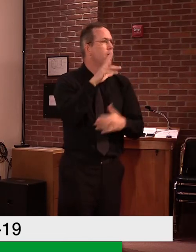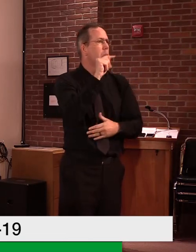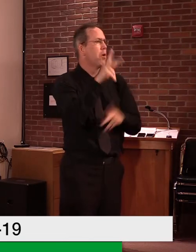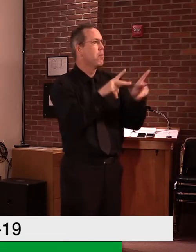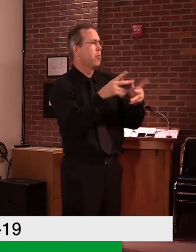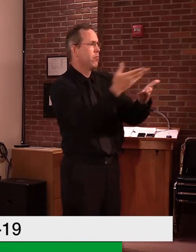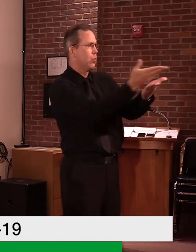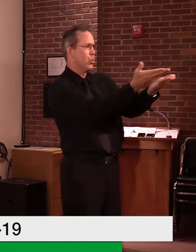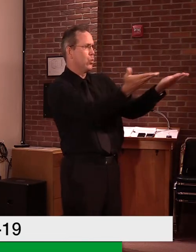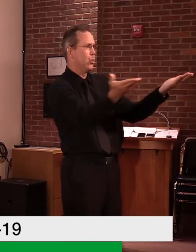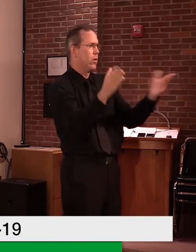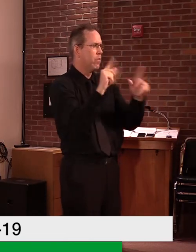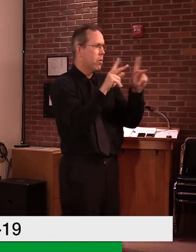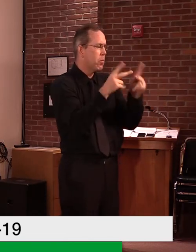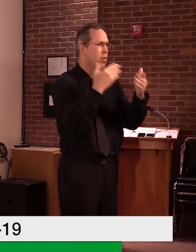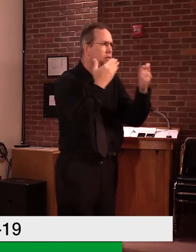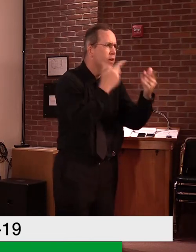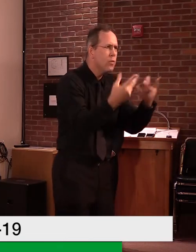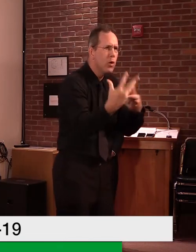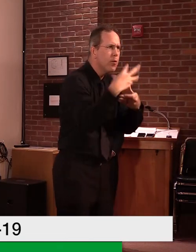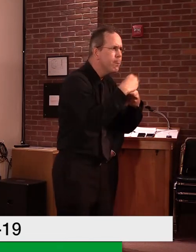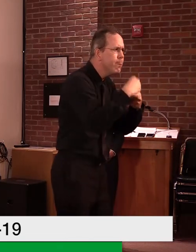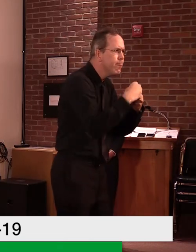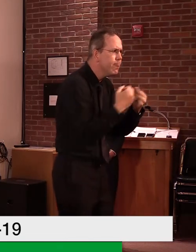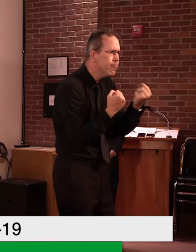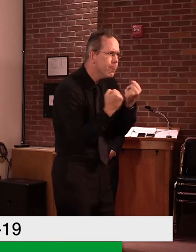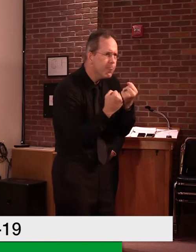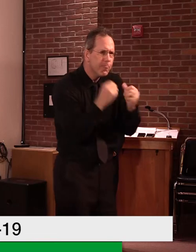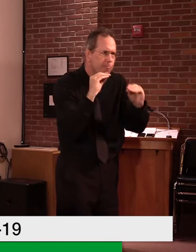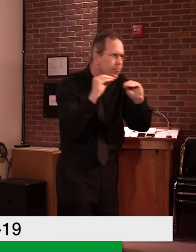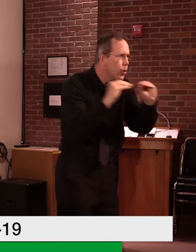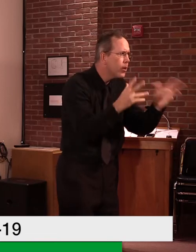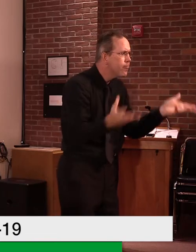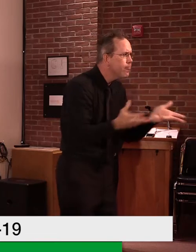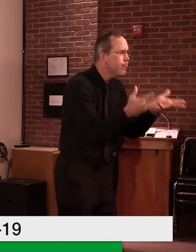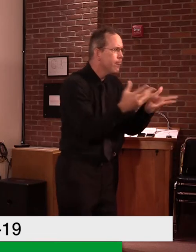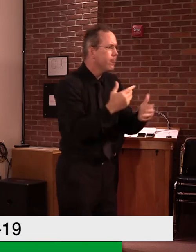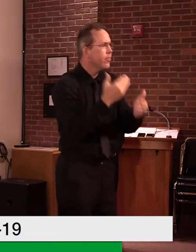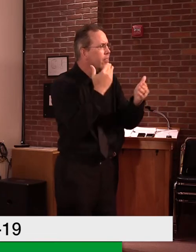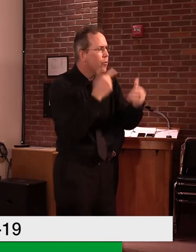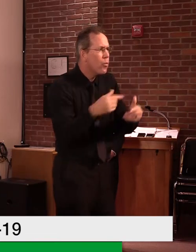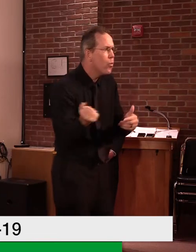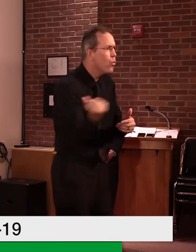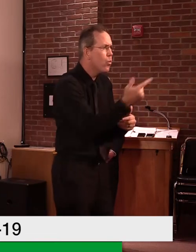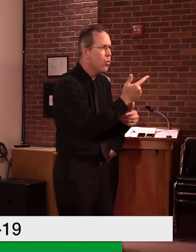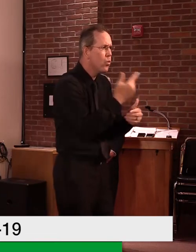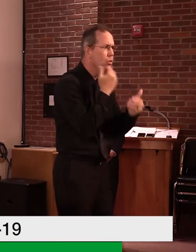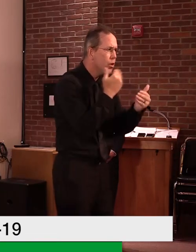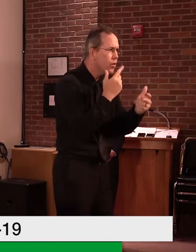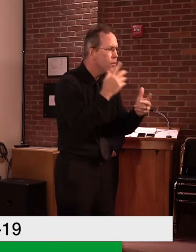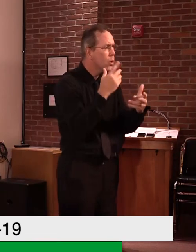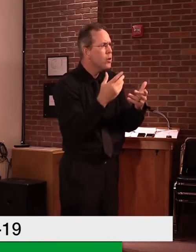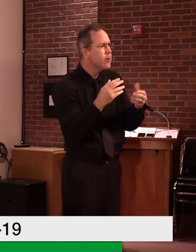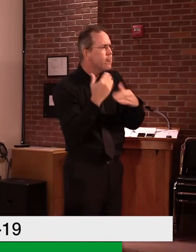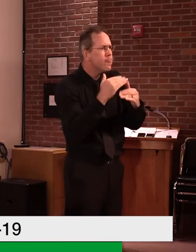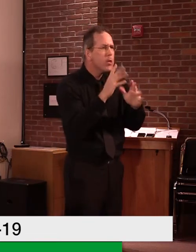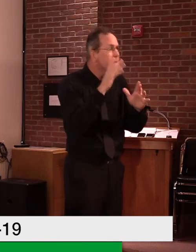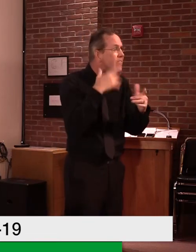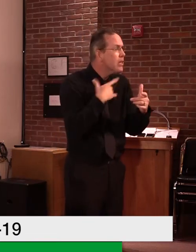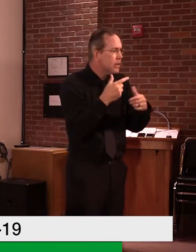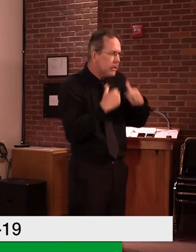everyone for doing all they can to suppress this virus and help us contain the small number of outbreaks we've